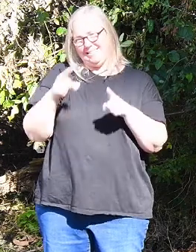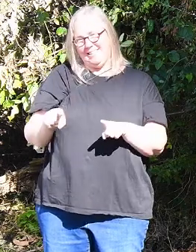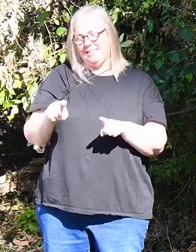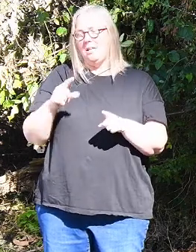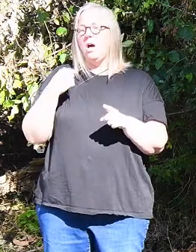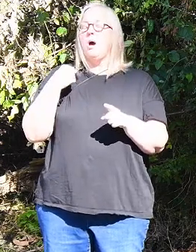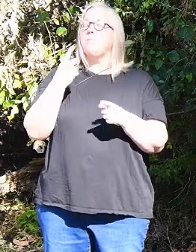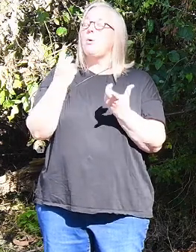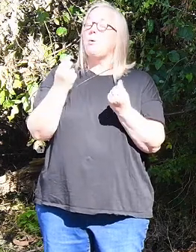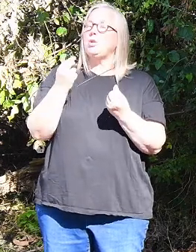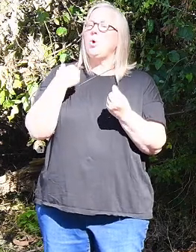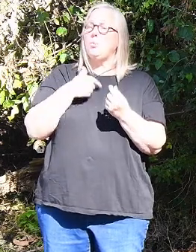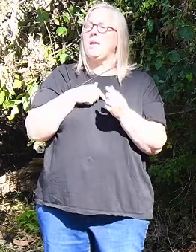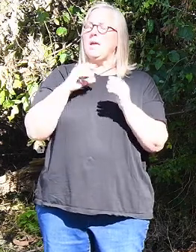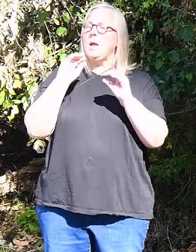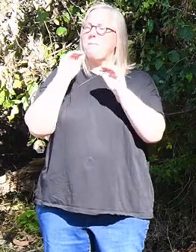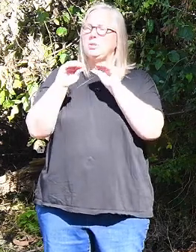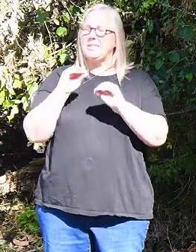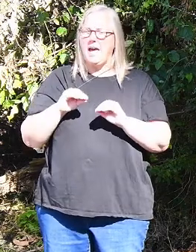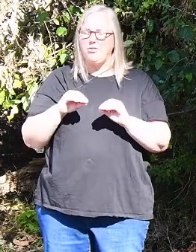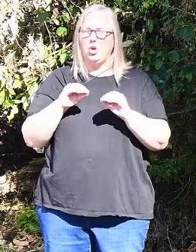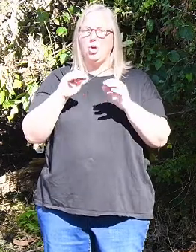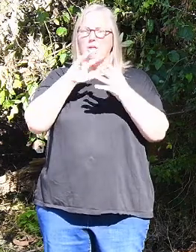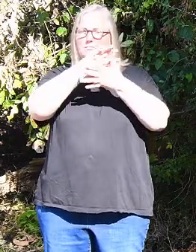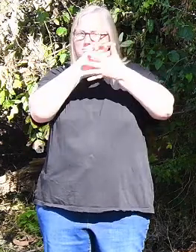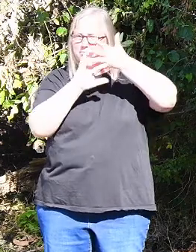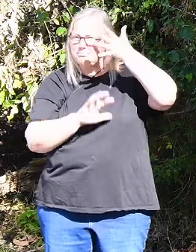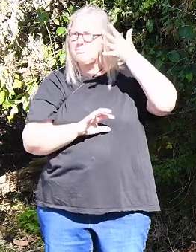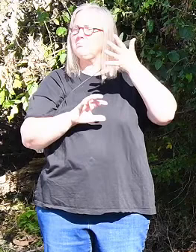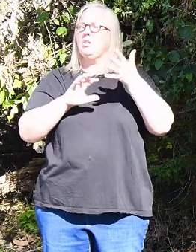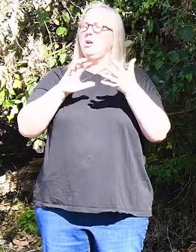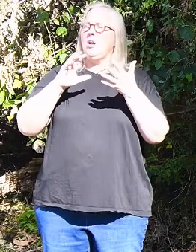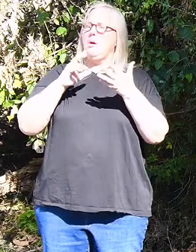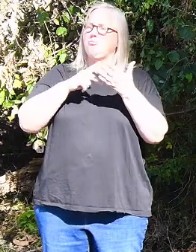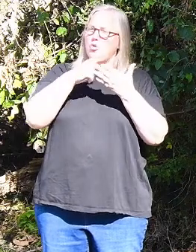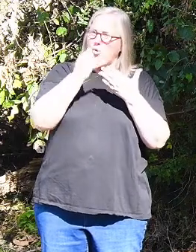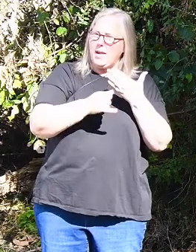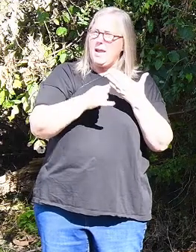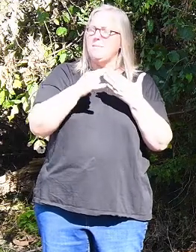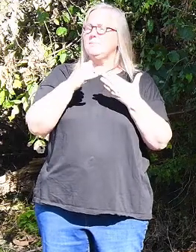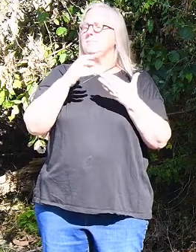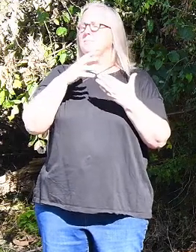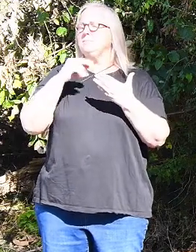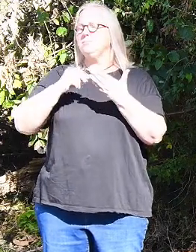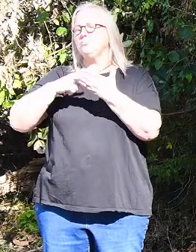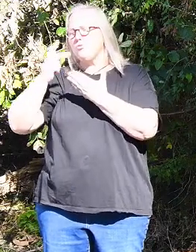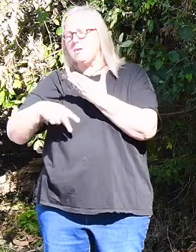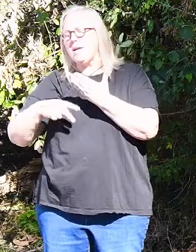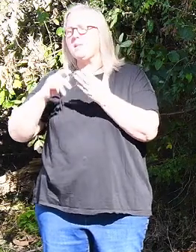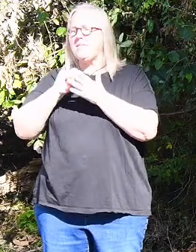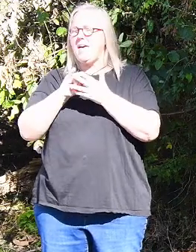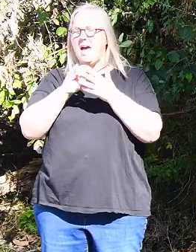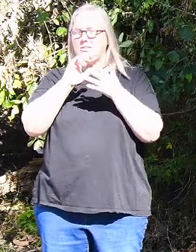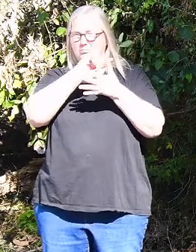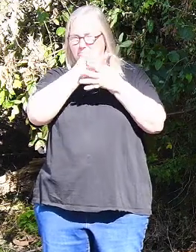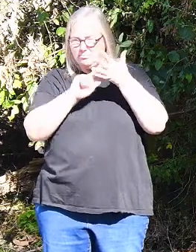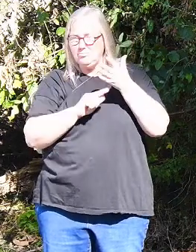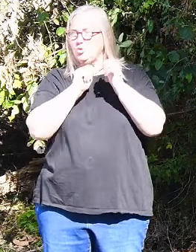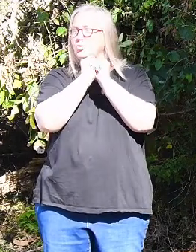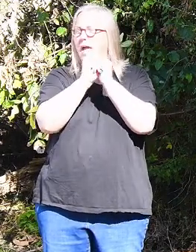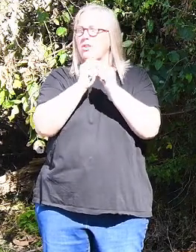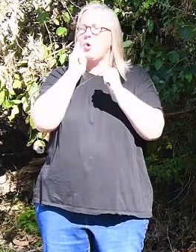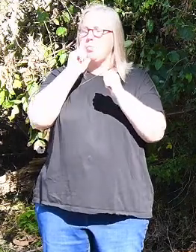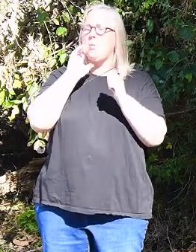this mosaic of programs and projects that collectively will protect our